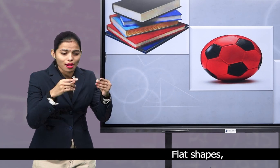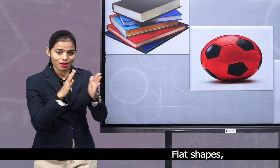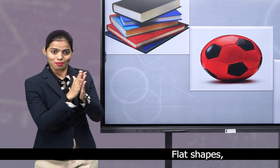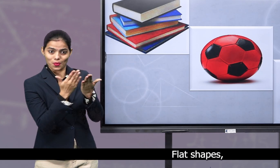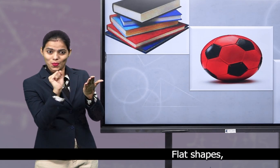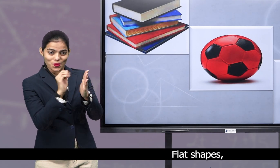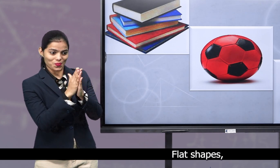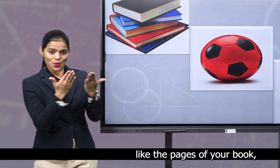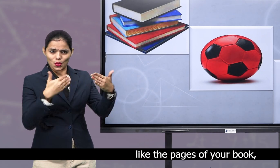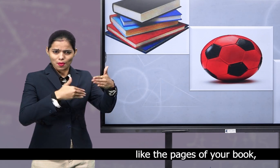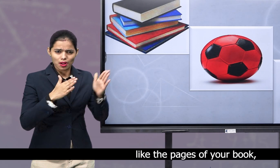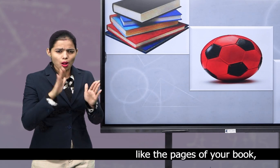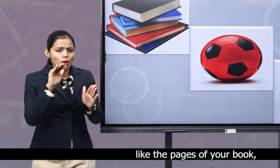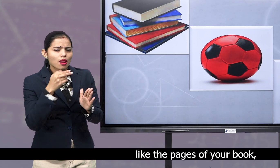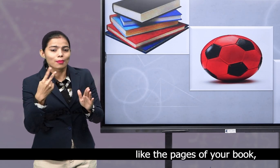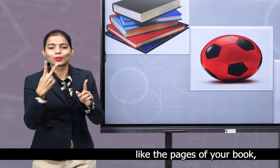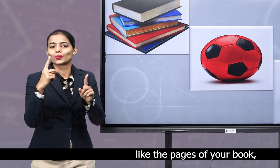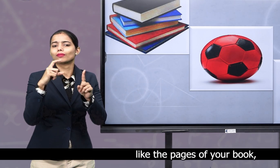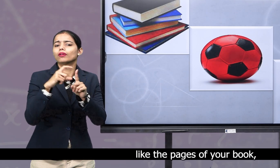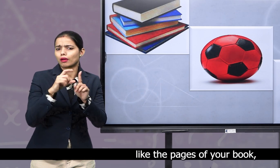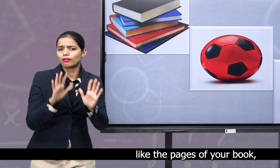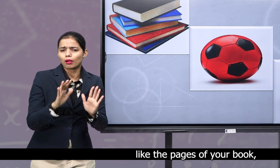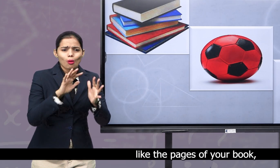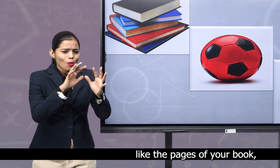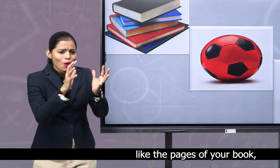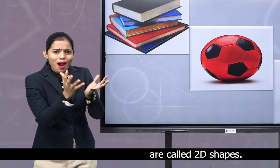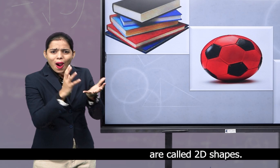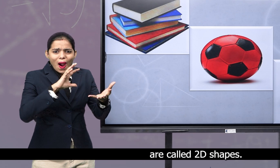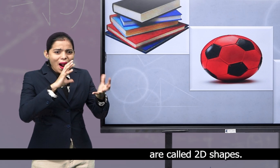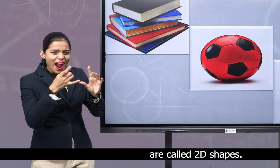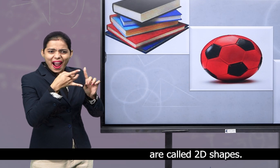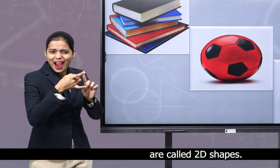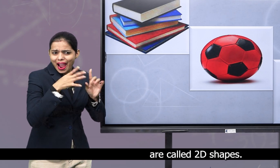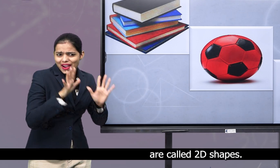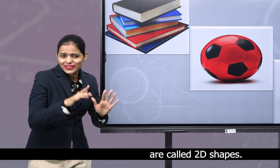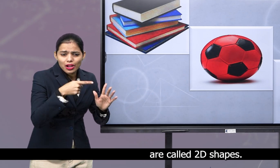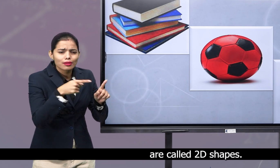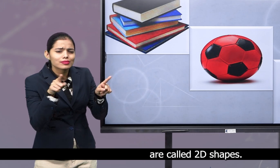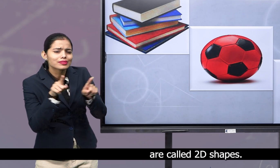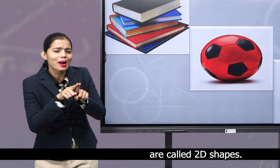Flat shapes, like the pages of your book, are called 2D shapes.